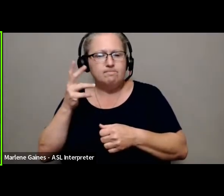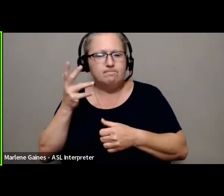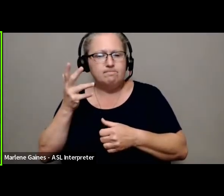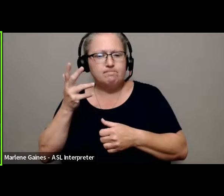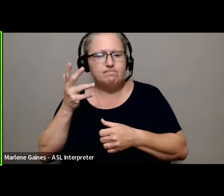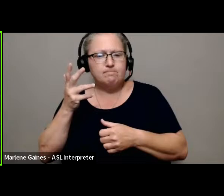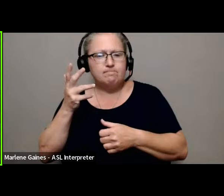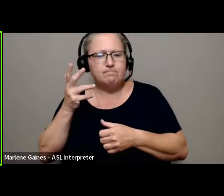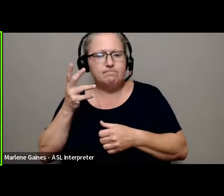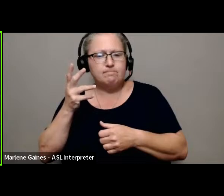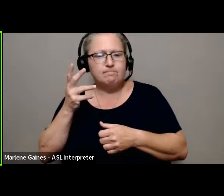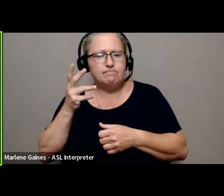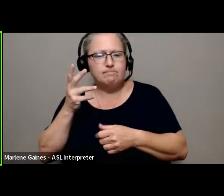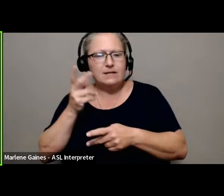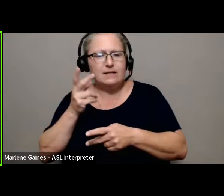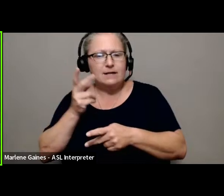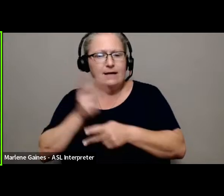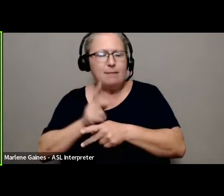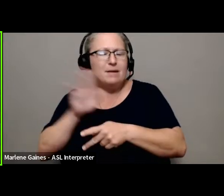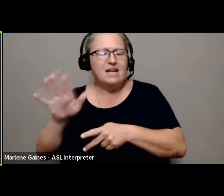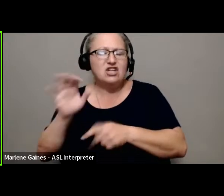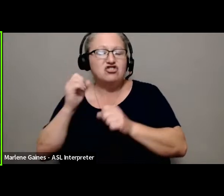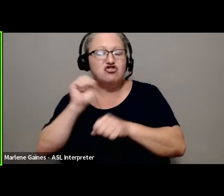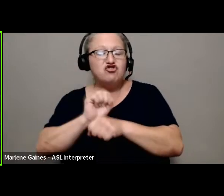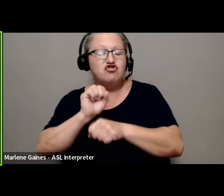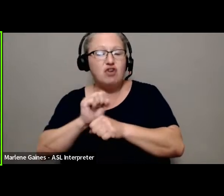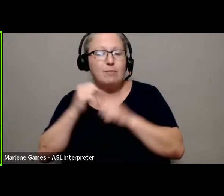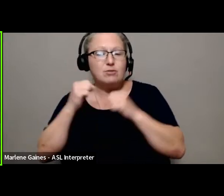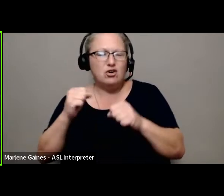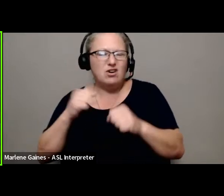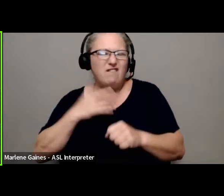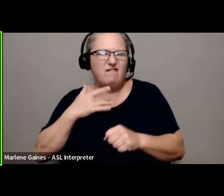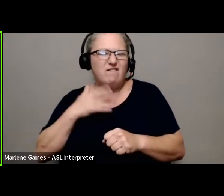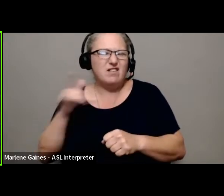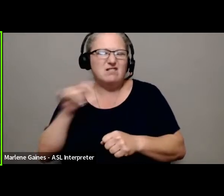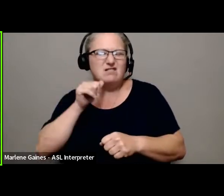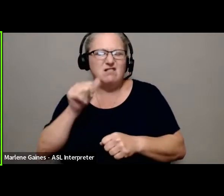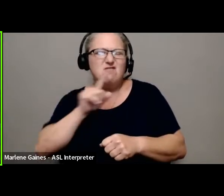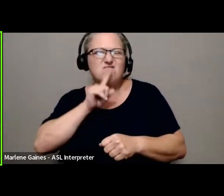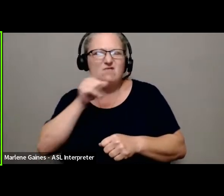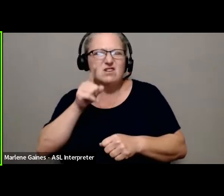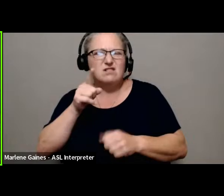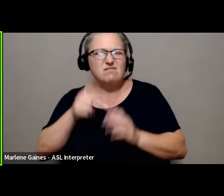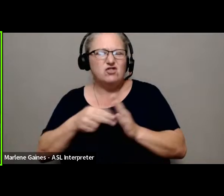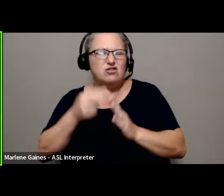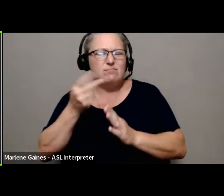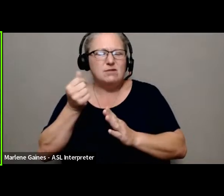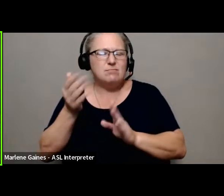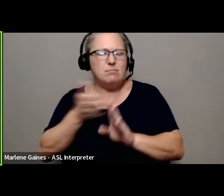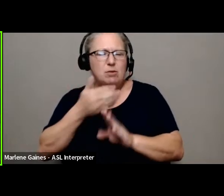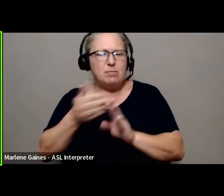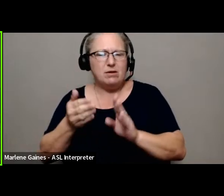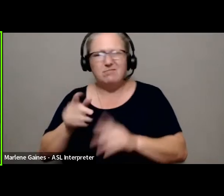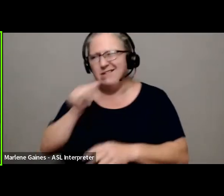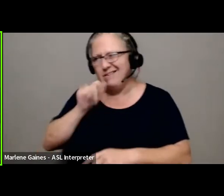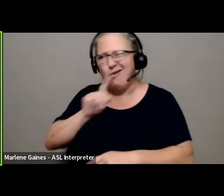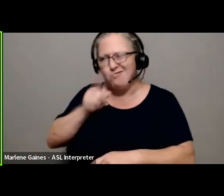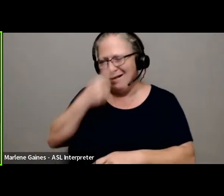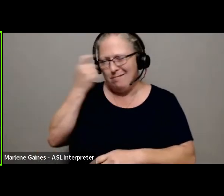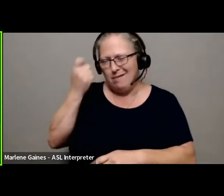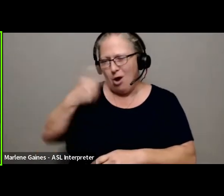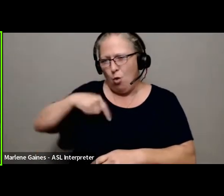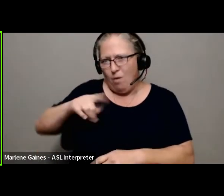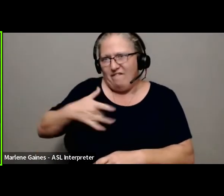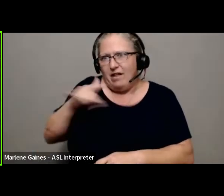keeping up his job security. And I felt that that was disingenuous and manipulative. But not really, because we